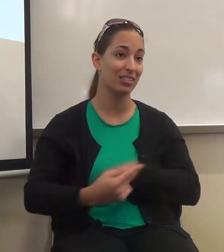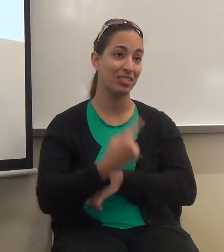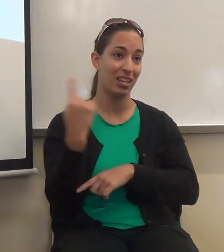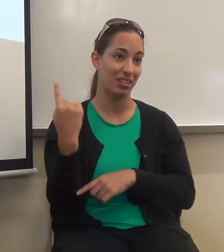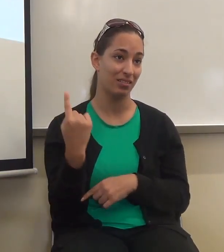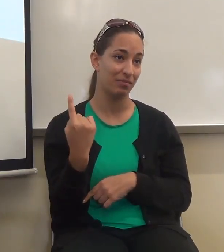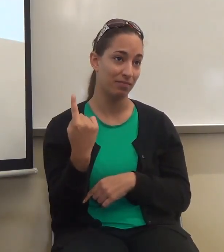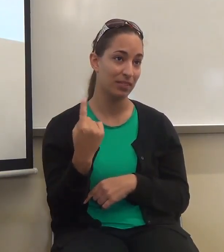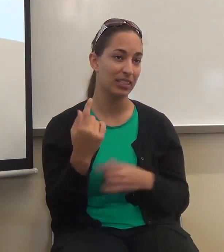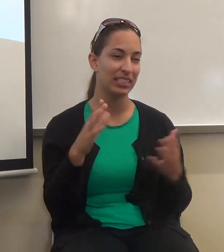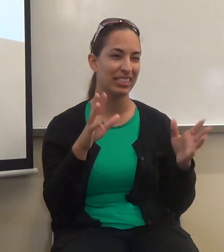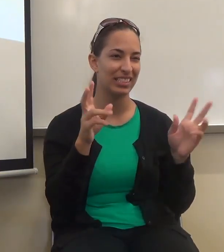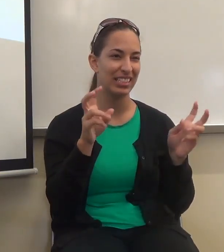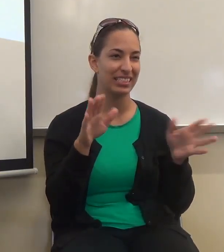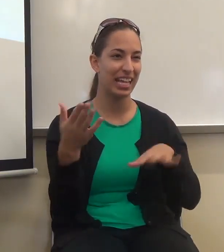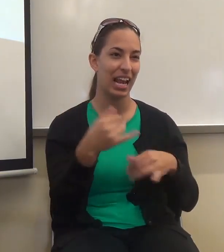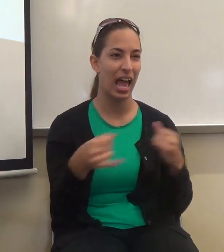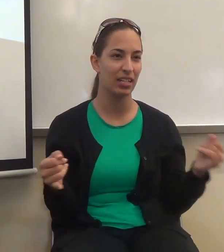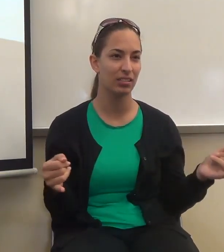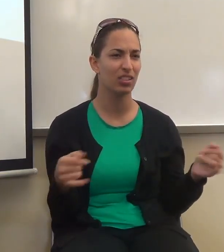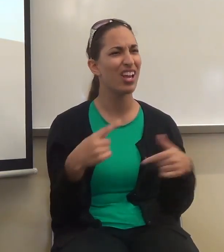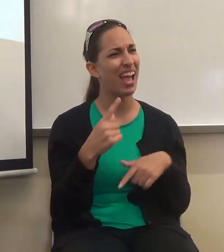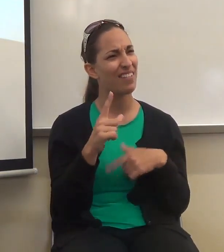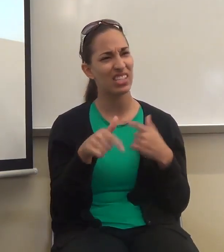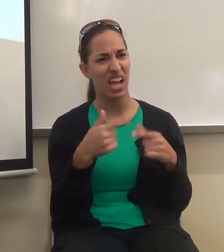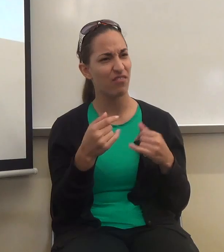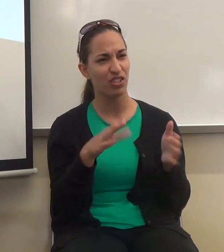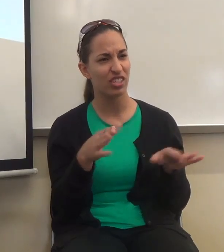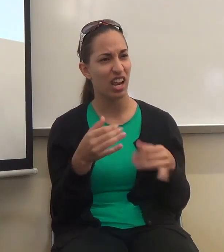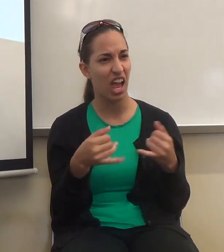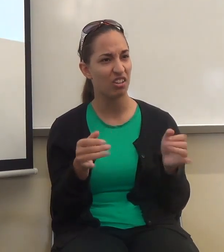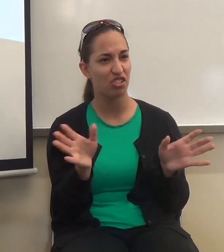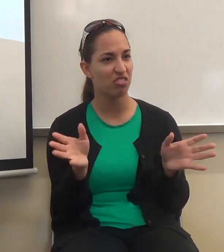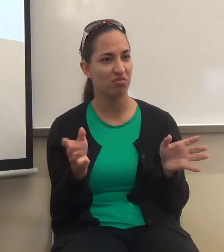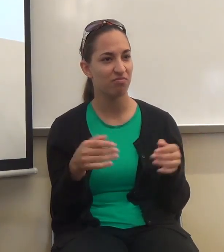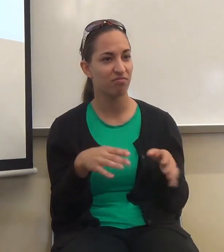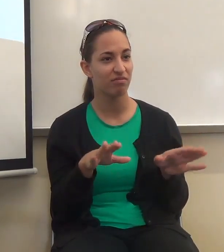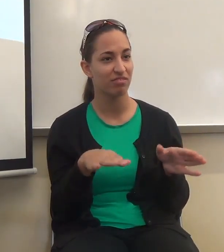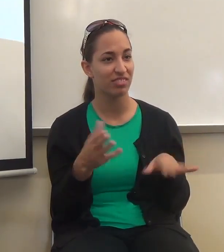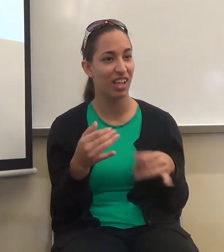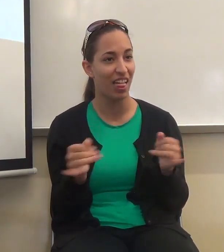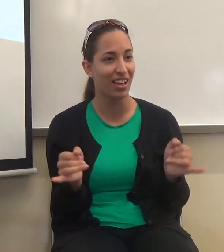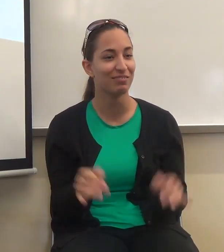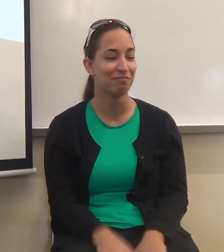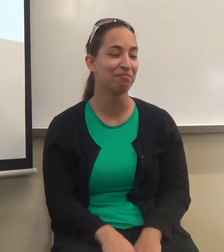Okay. So for this homework, for this fantasy homework that